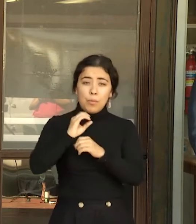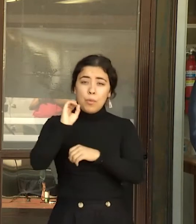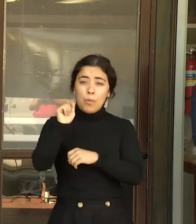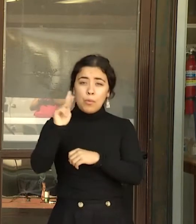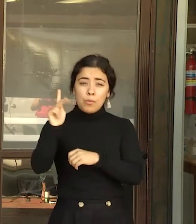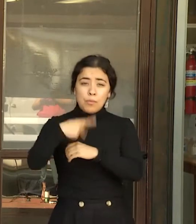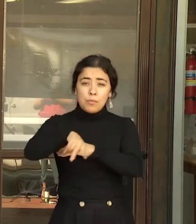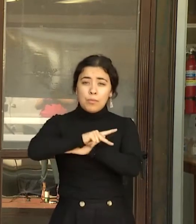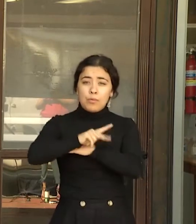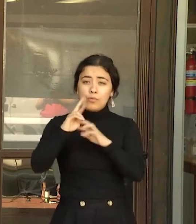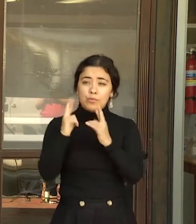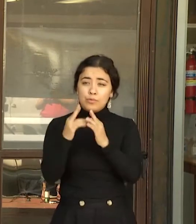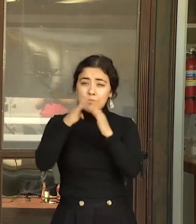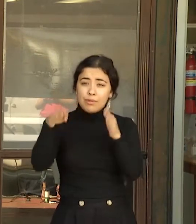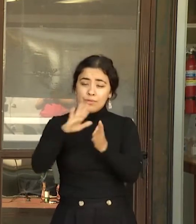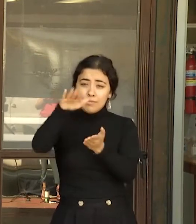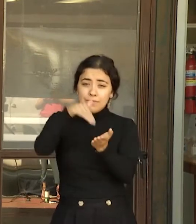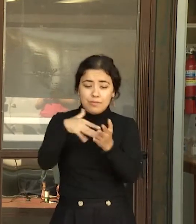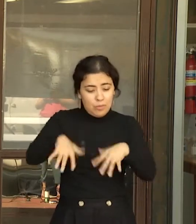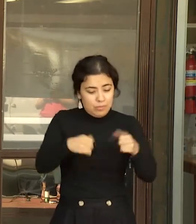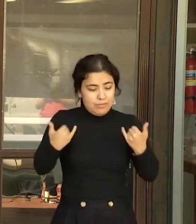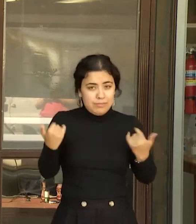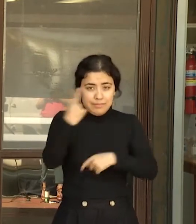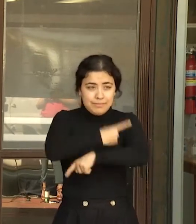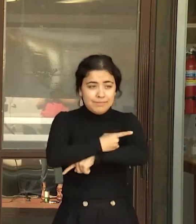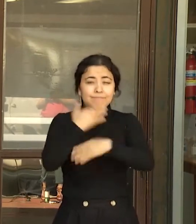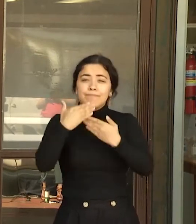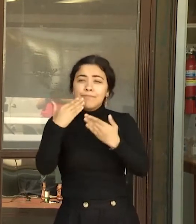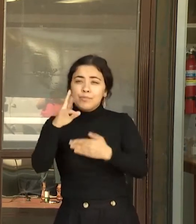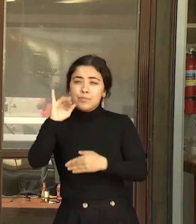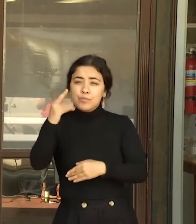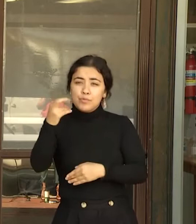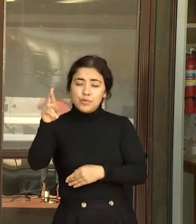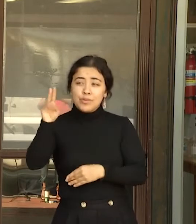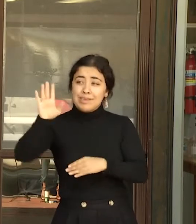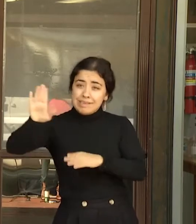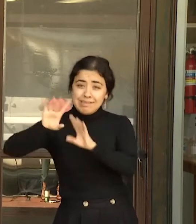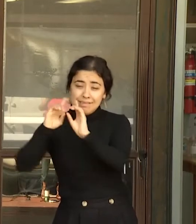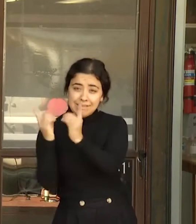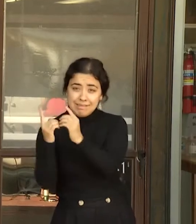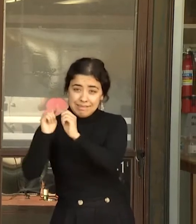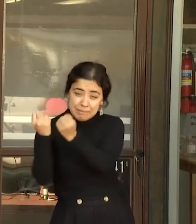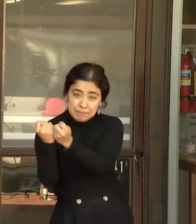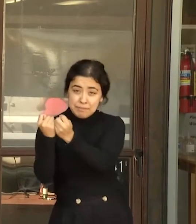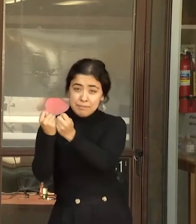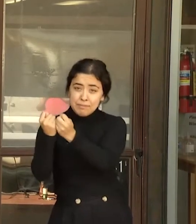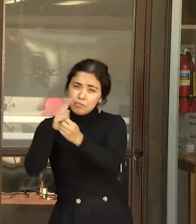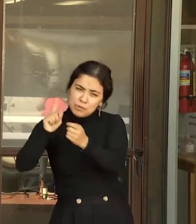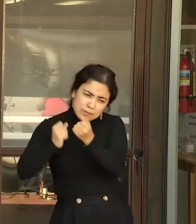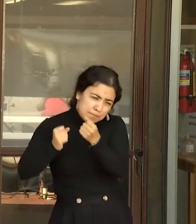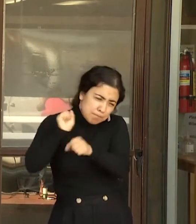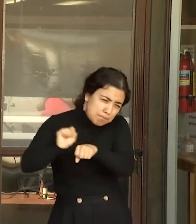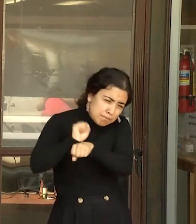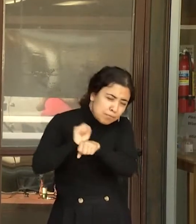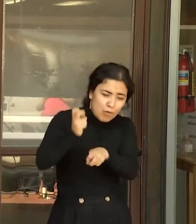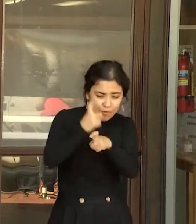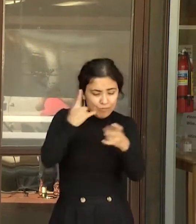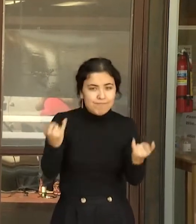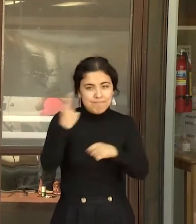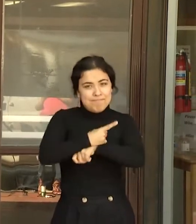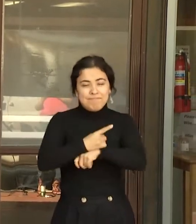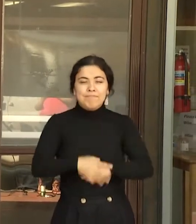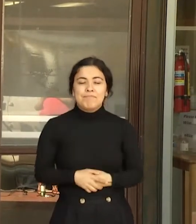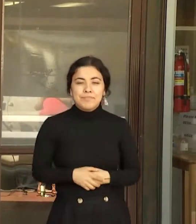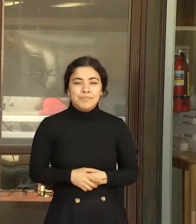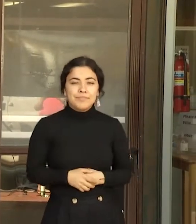today. I'd also like to thank Richard Minacchio and his team of the Housing Authority of Cook County for their hard work.